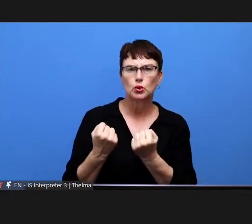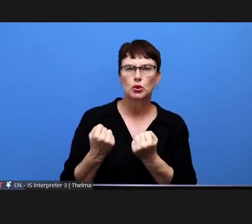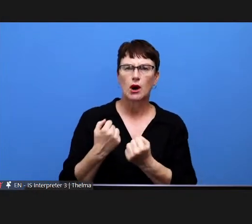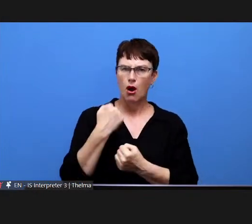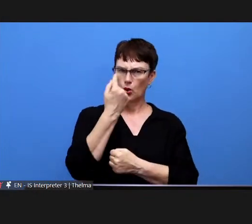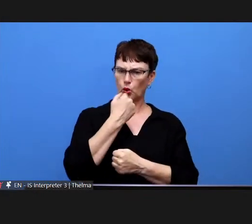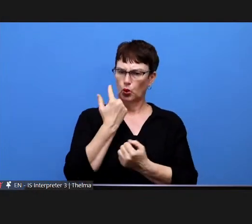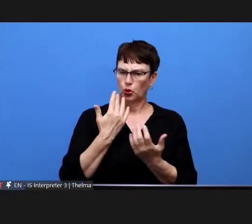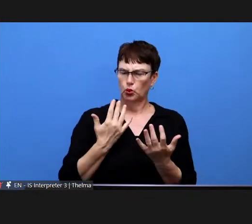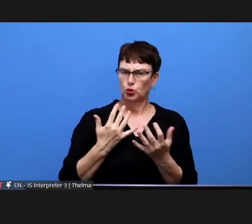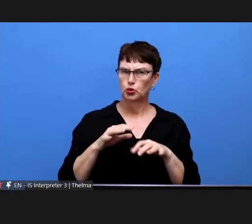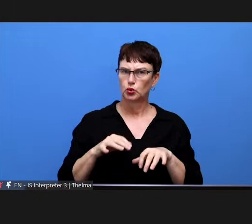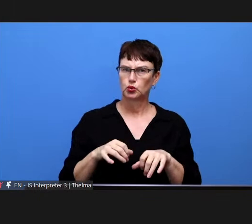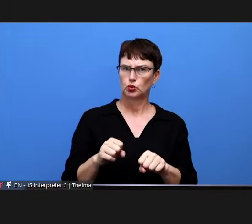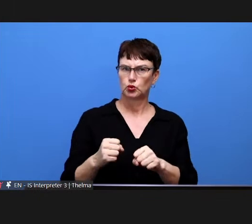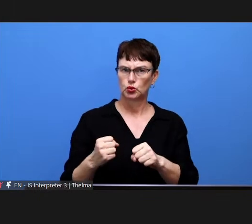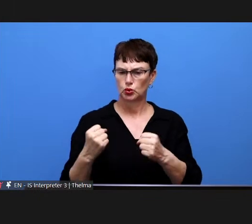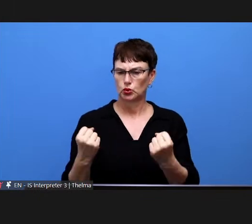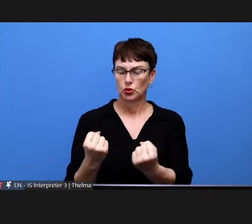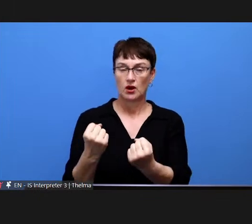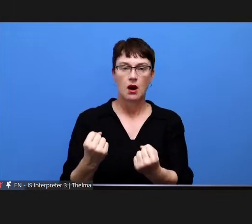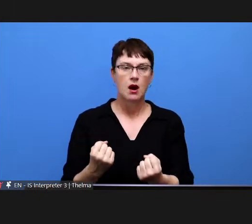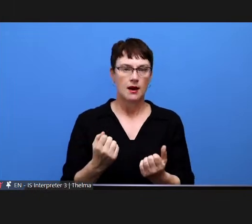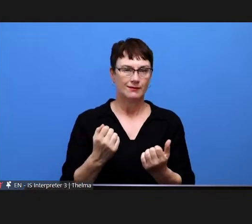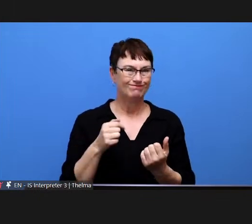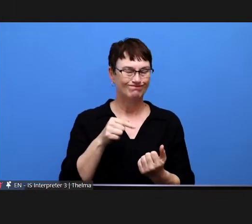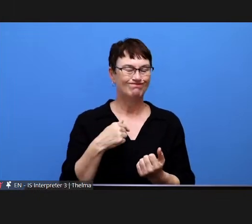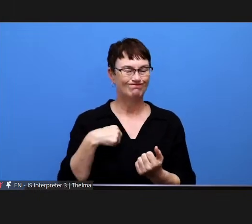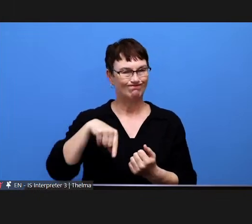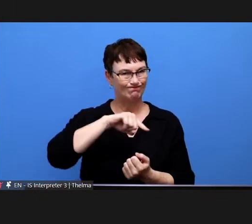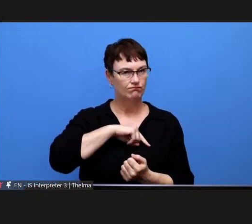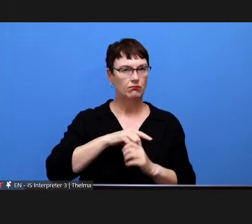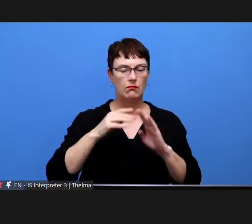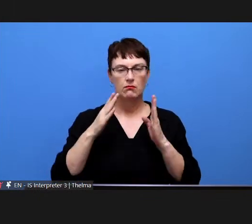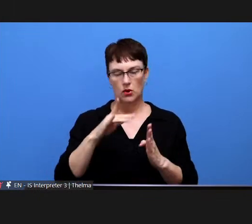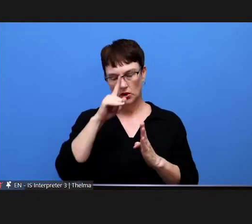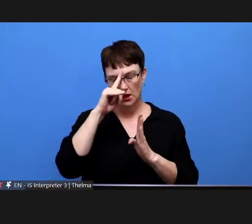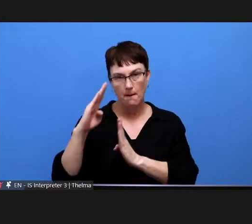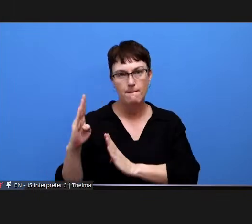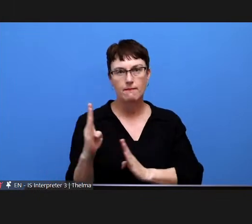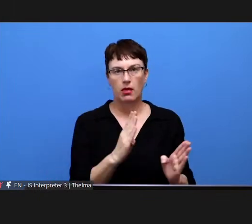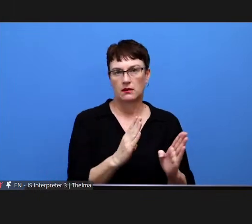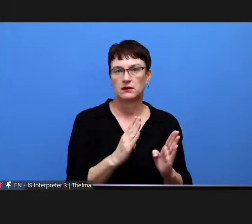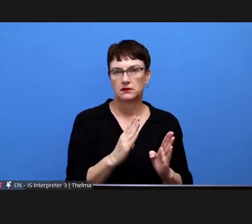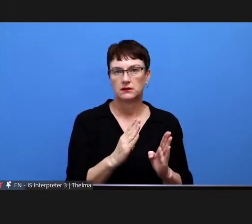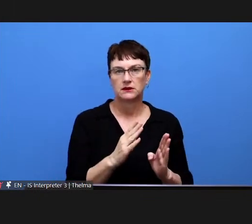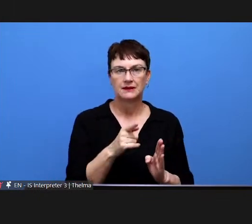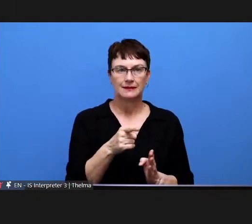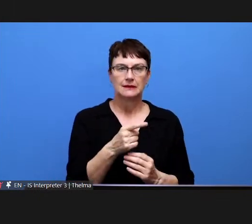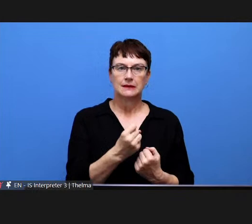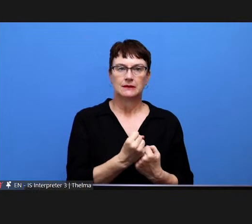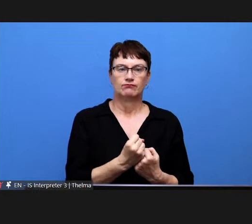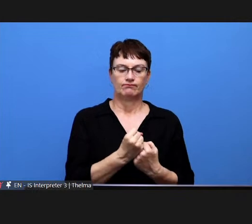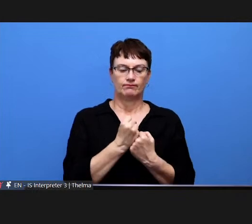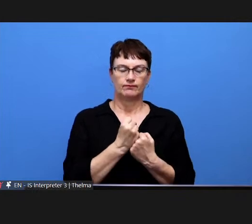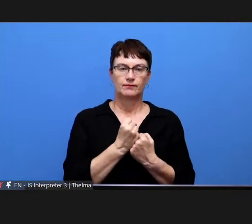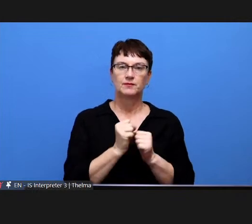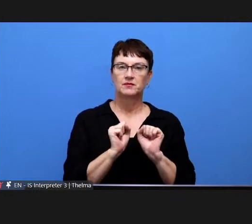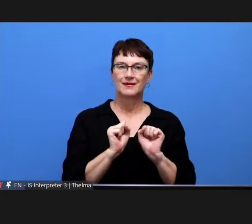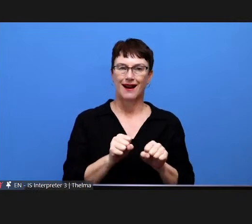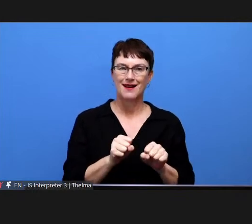line with, for example, the regular reporting mechanisms set up by the government, but also so